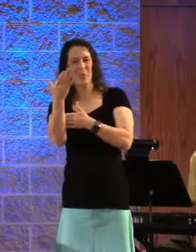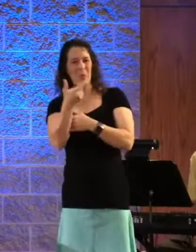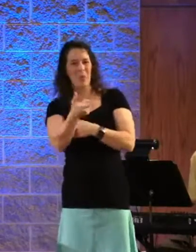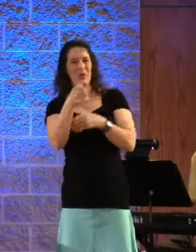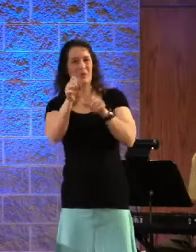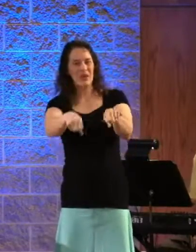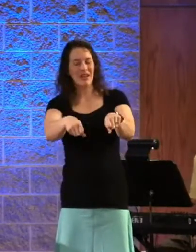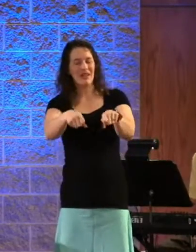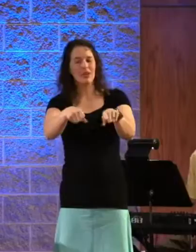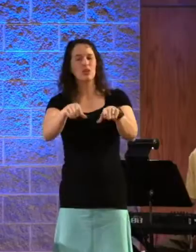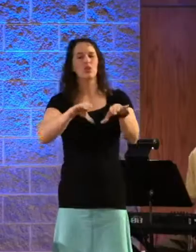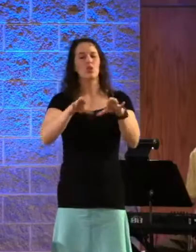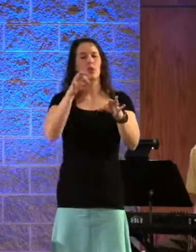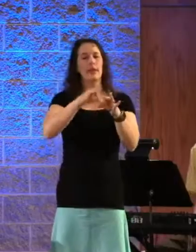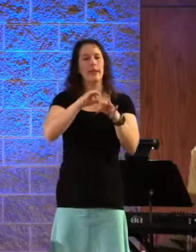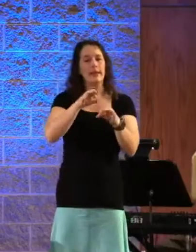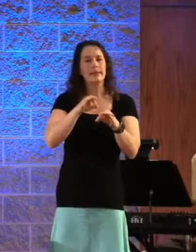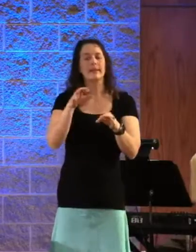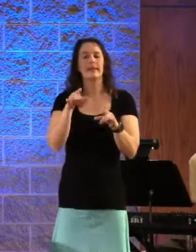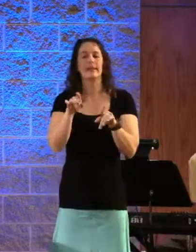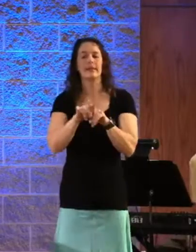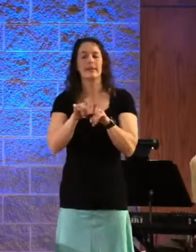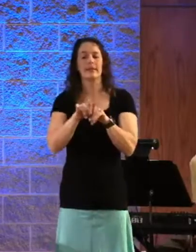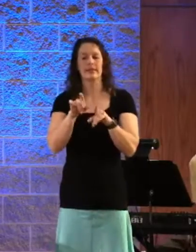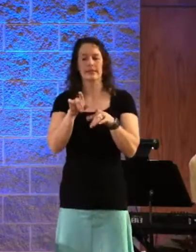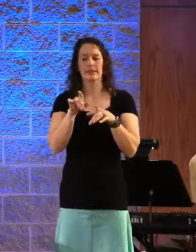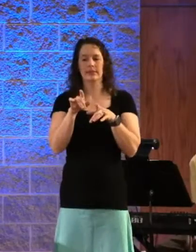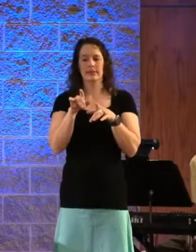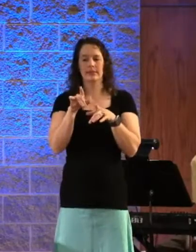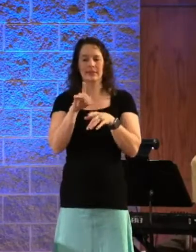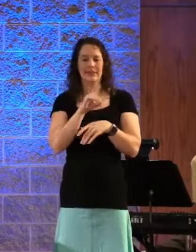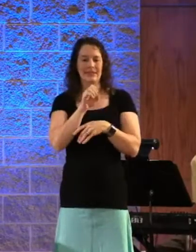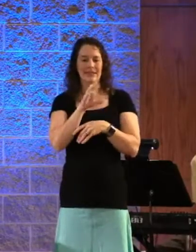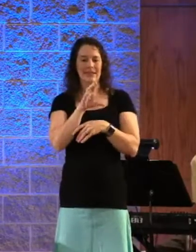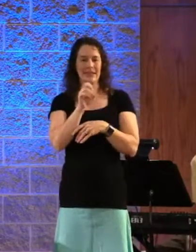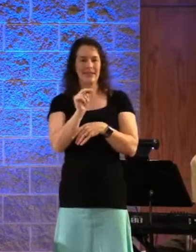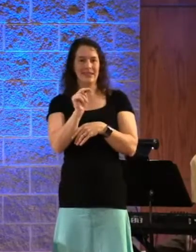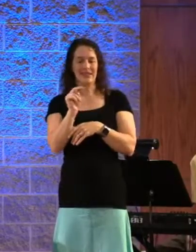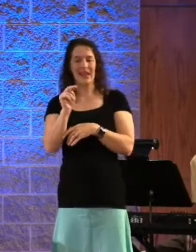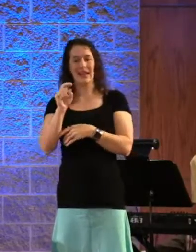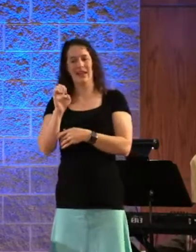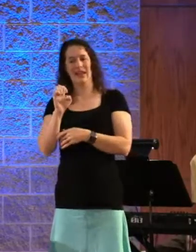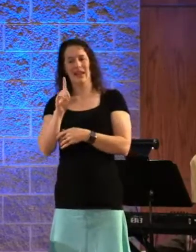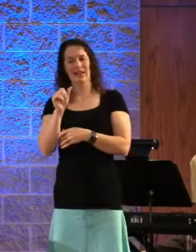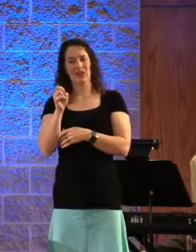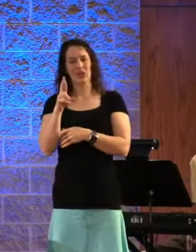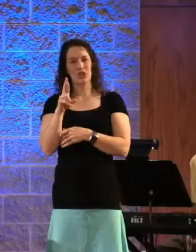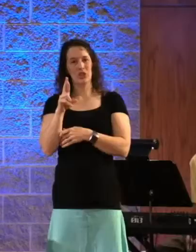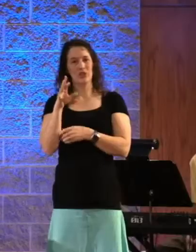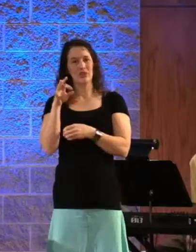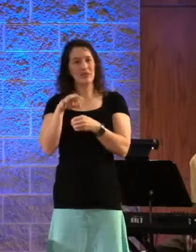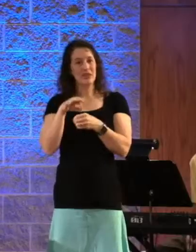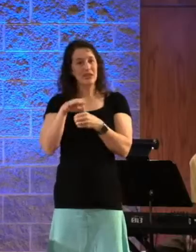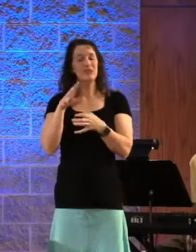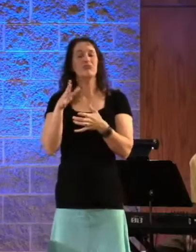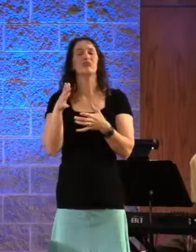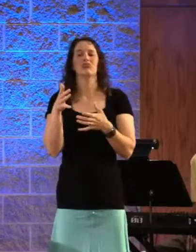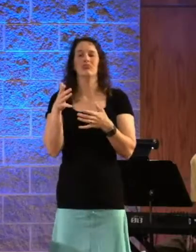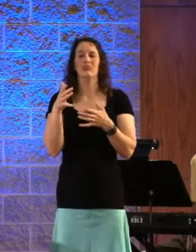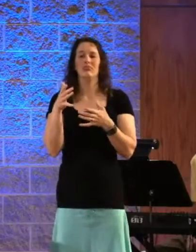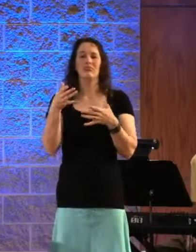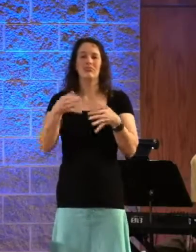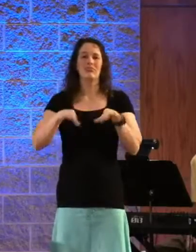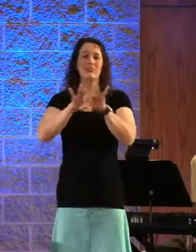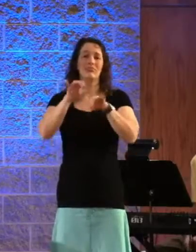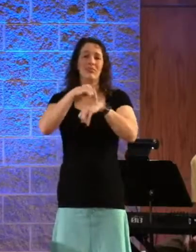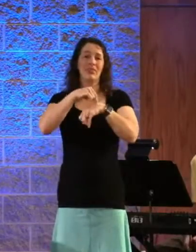and election of elders and deacons that night, and so it's an important time to tune into the life of the church. As we were